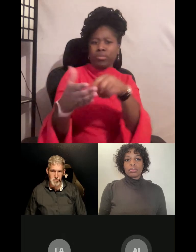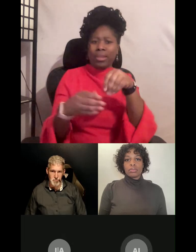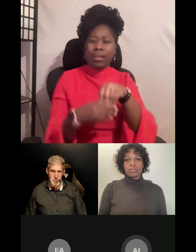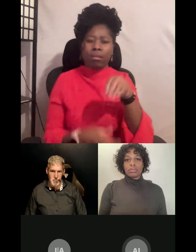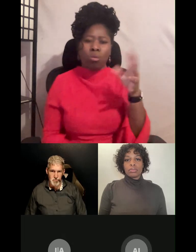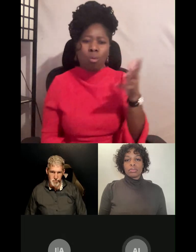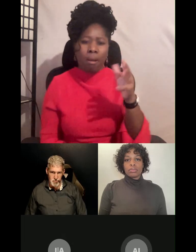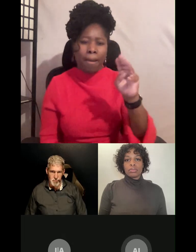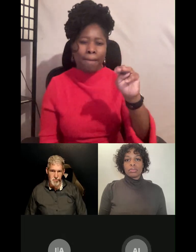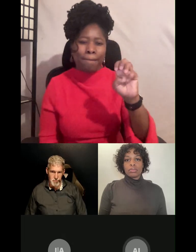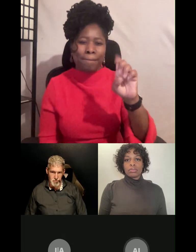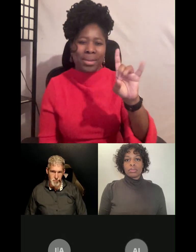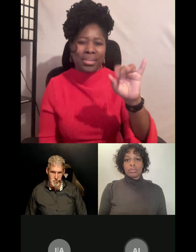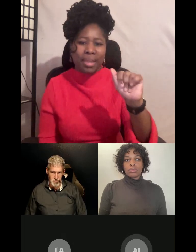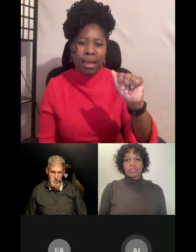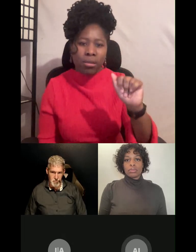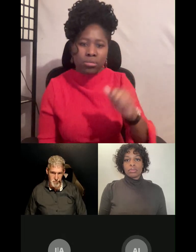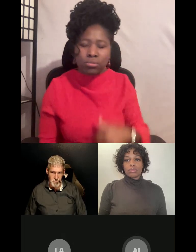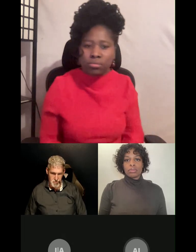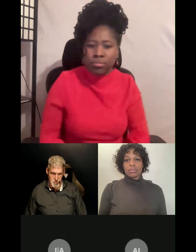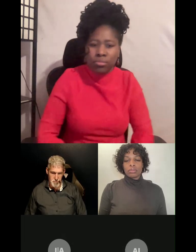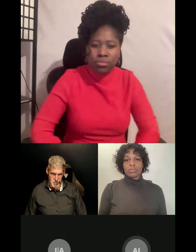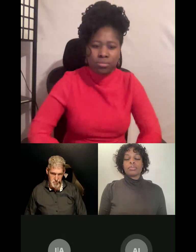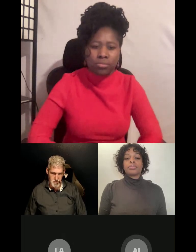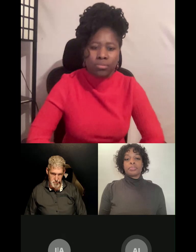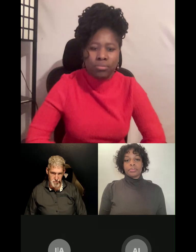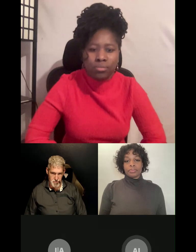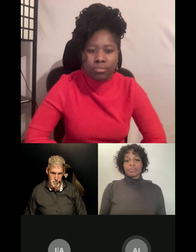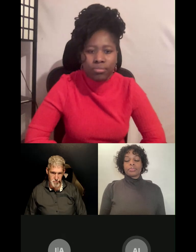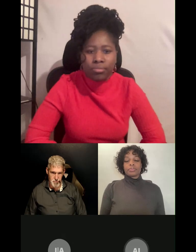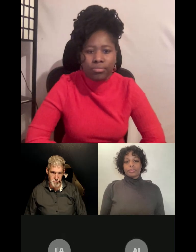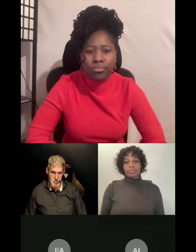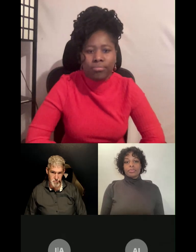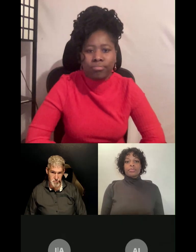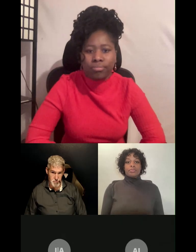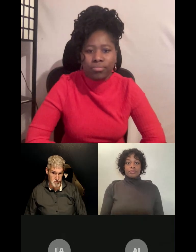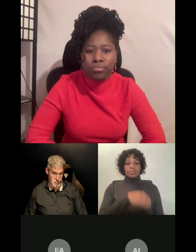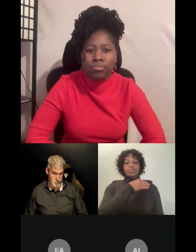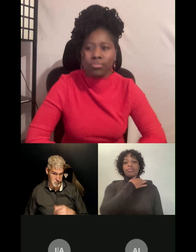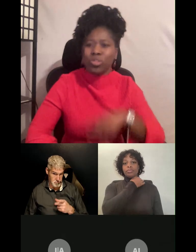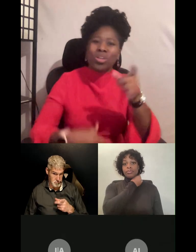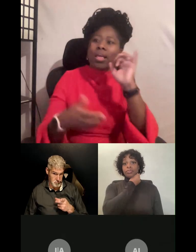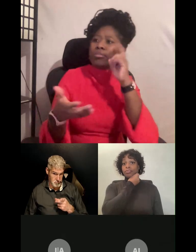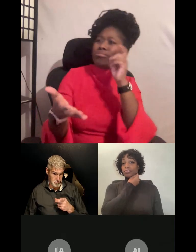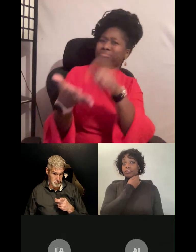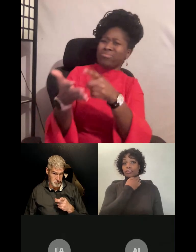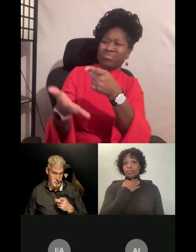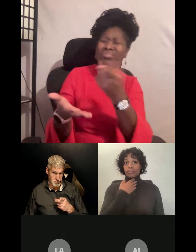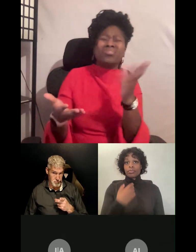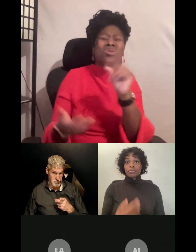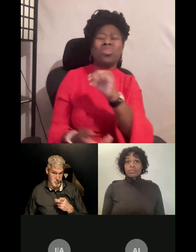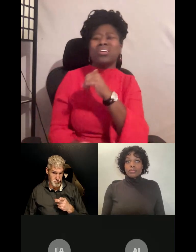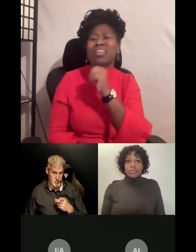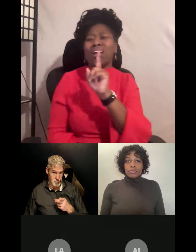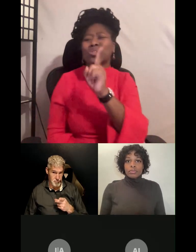misconceptions about deaf people who are in the media?